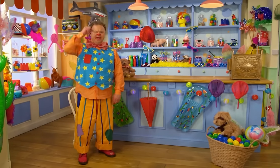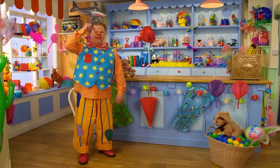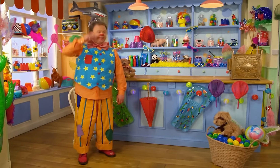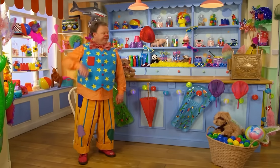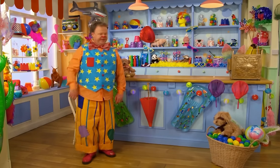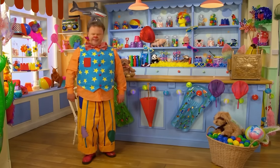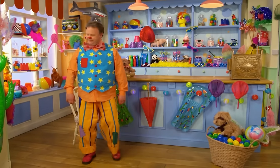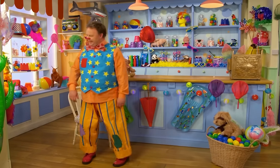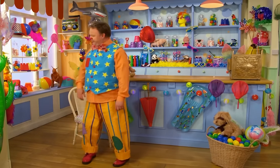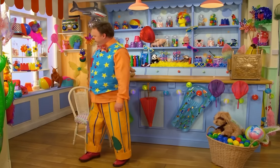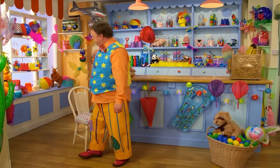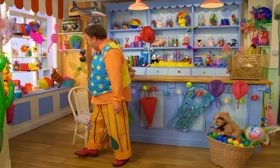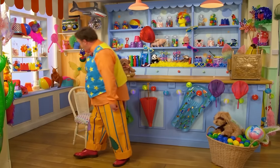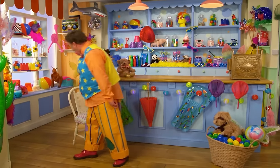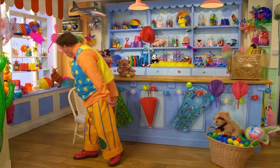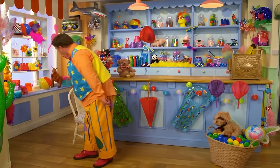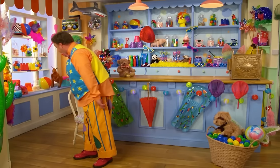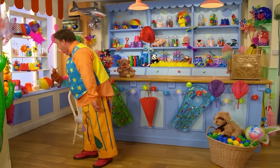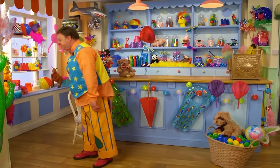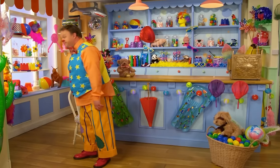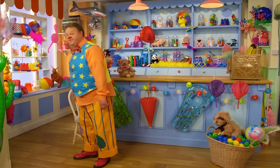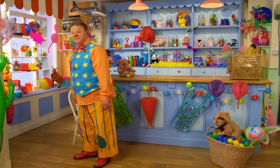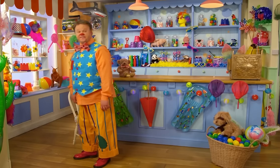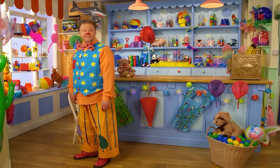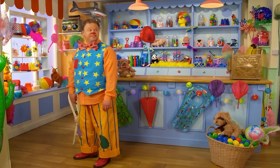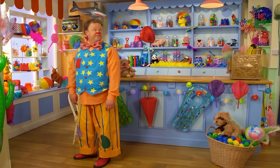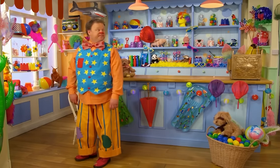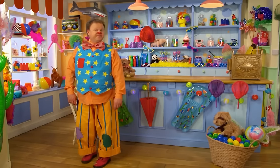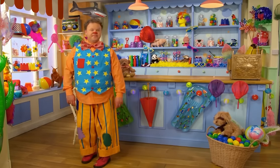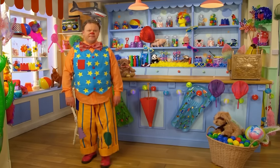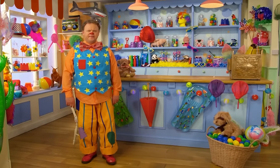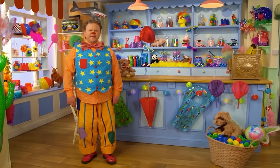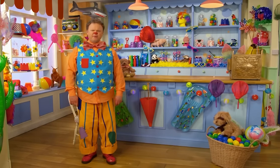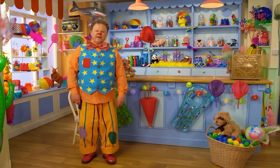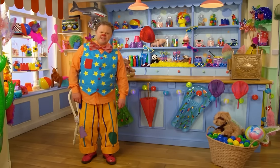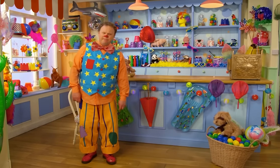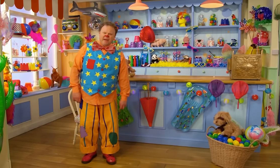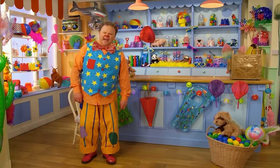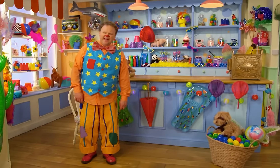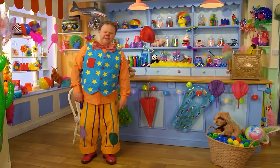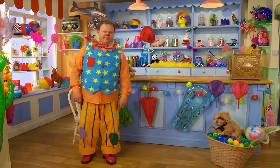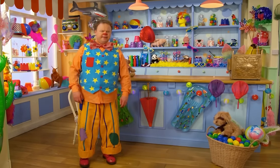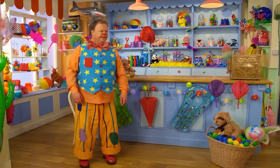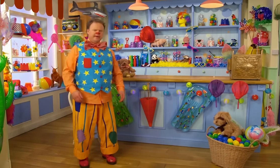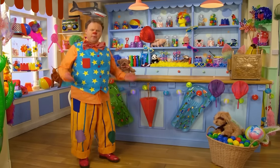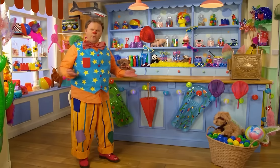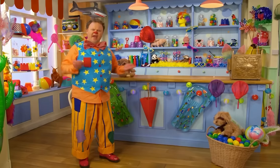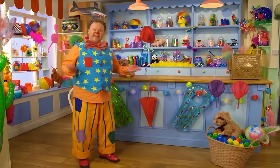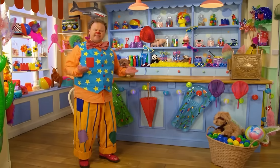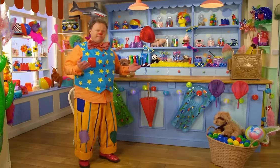know. Hello? I think you have to ring the bell, Mr. Tumble. Ring the bell? But where's the